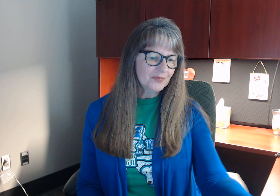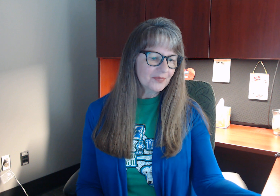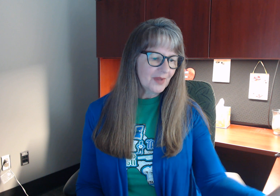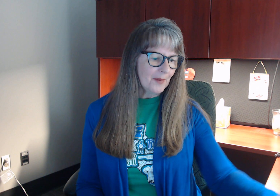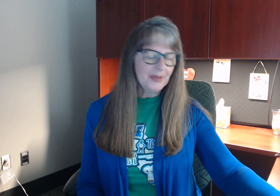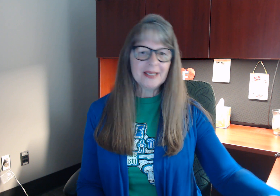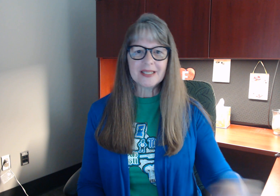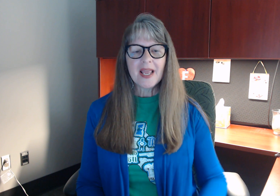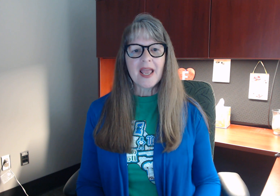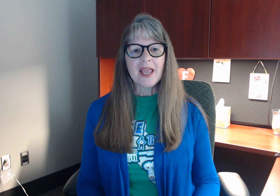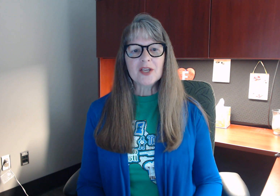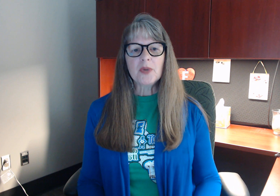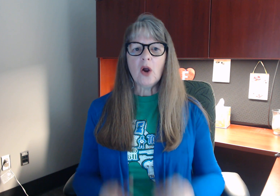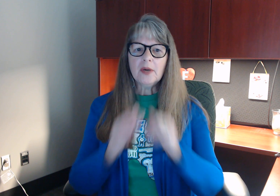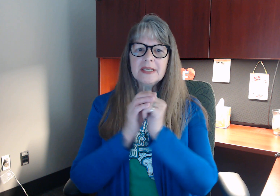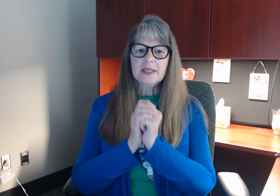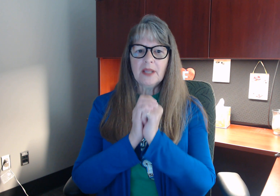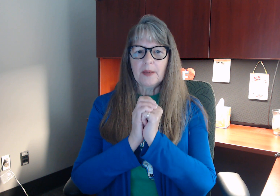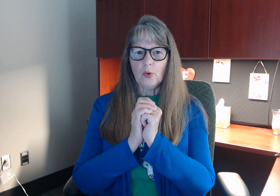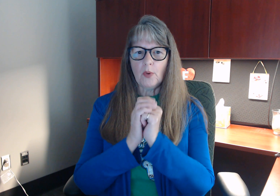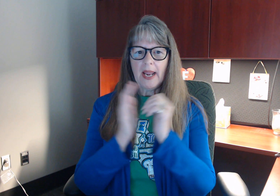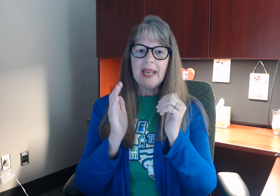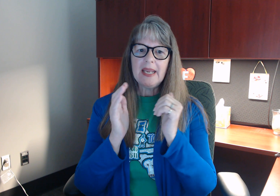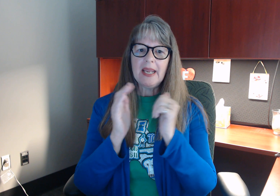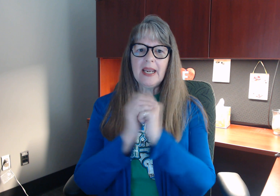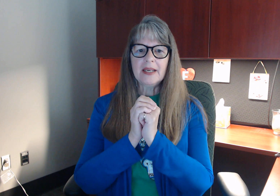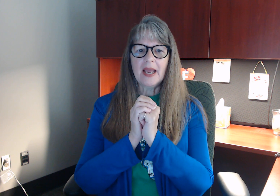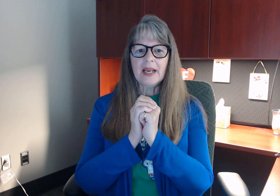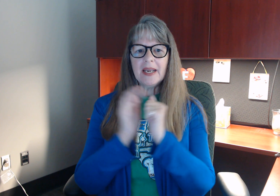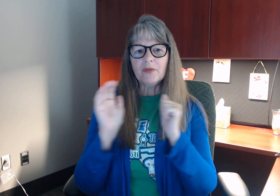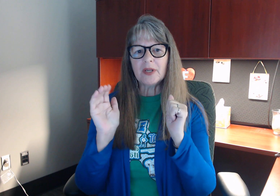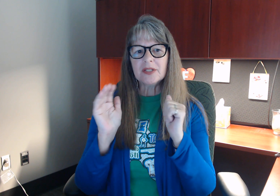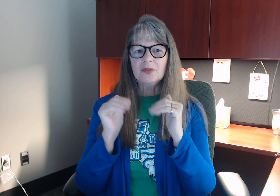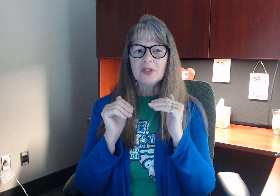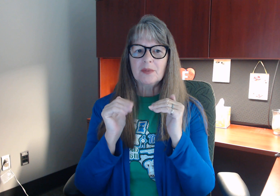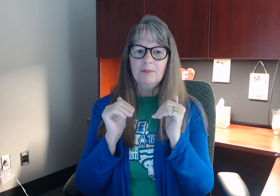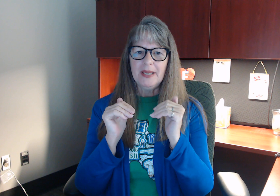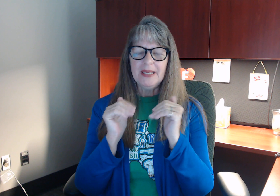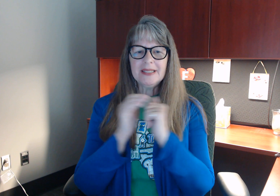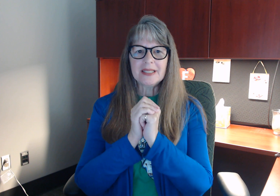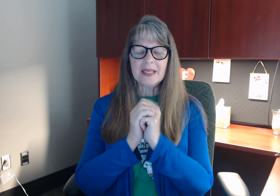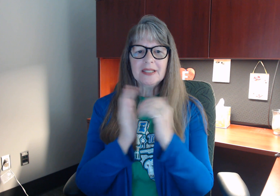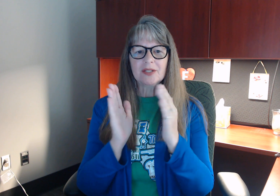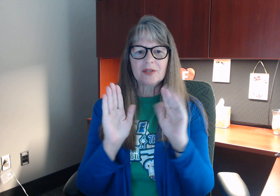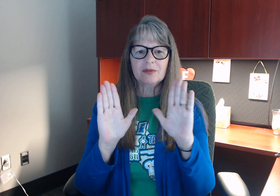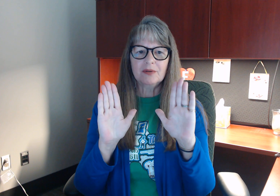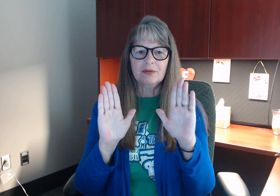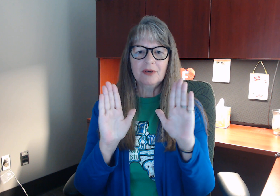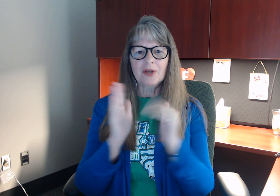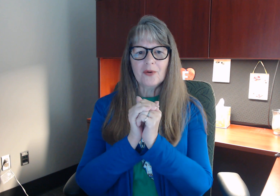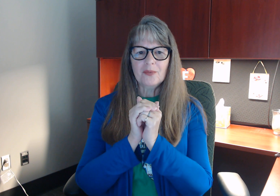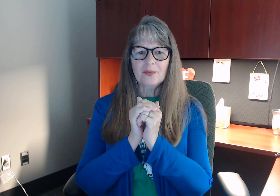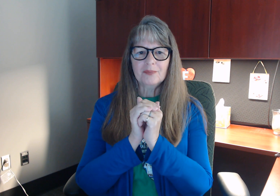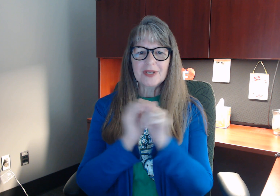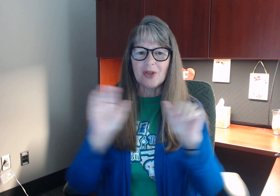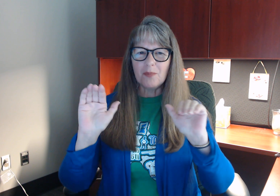a bent is, we already did like pray, and I never considered this bent. It's, you know, it's open